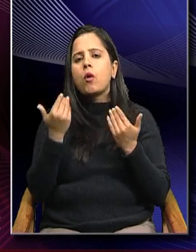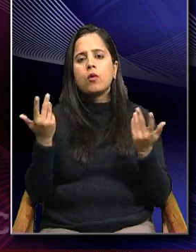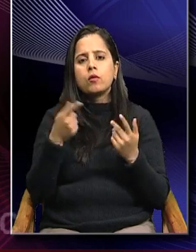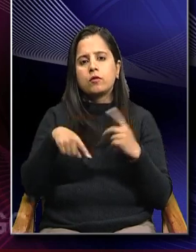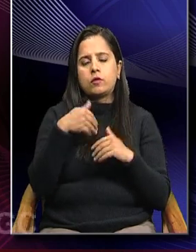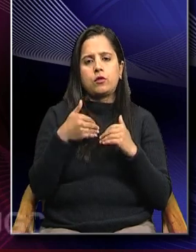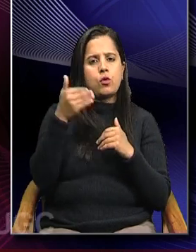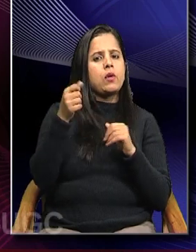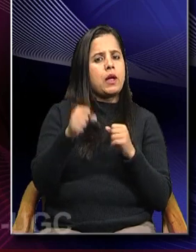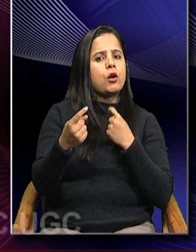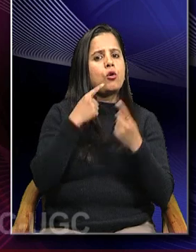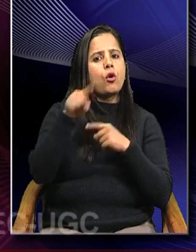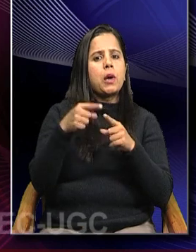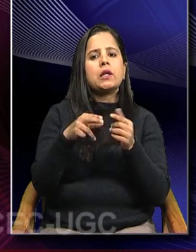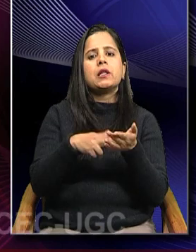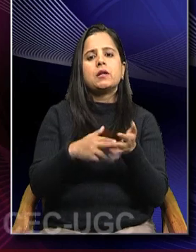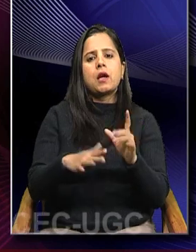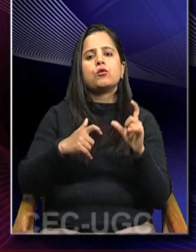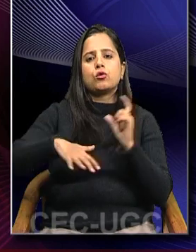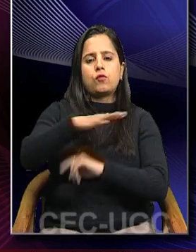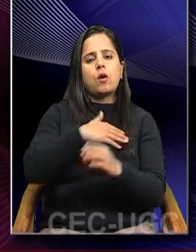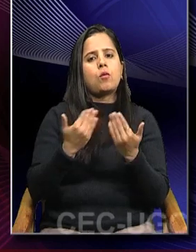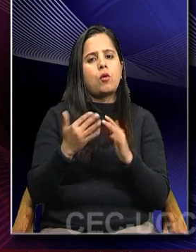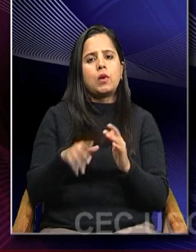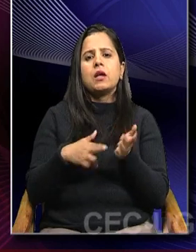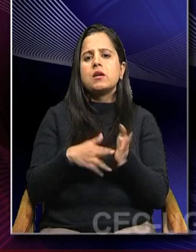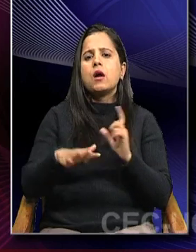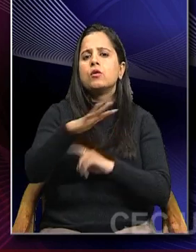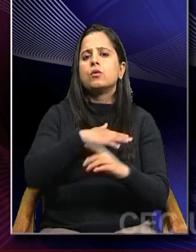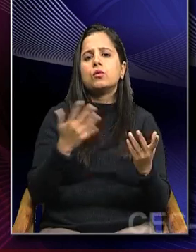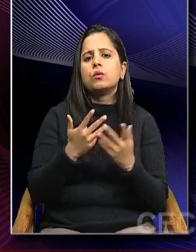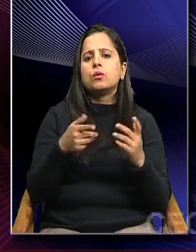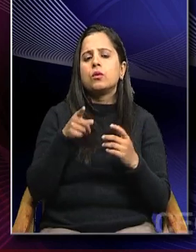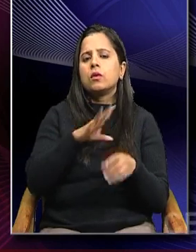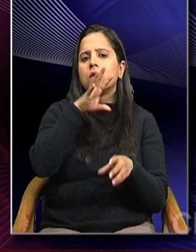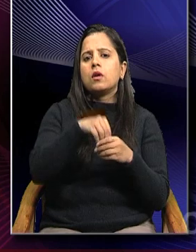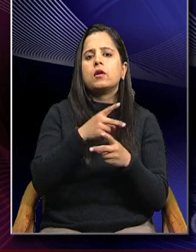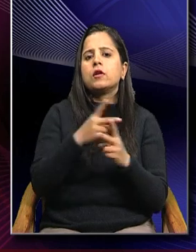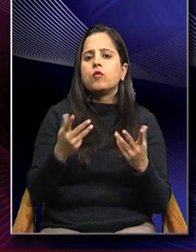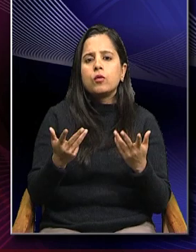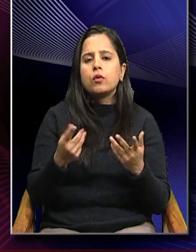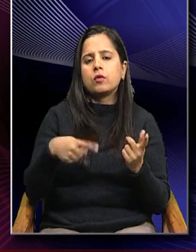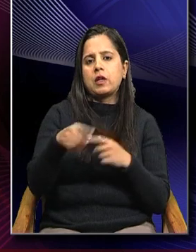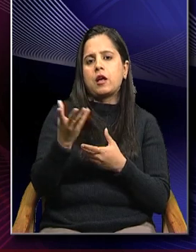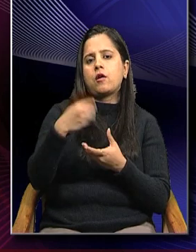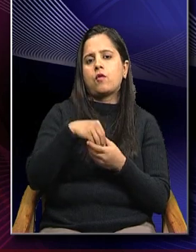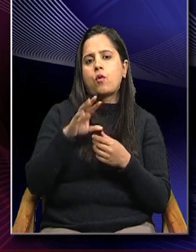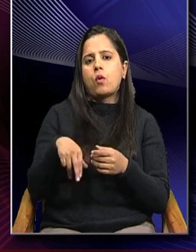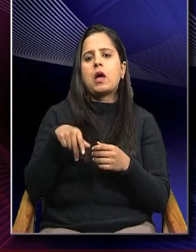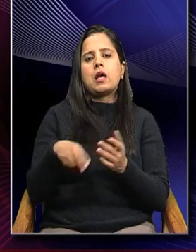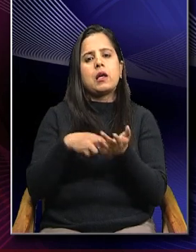Moving ahead, we can talk about the natural environment also. What is natural environment? What it consists of? It involves the